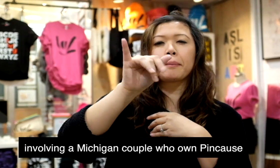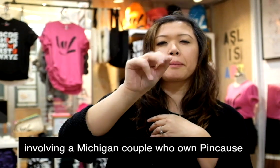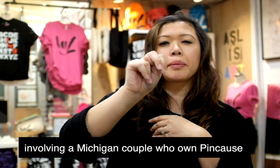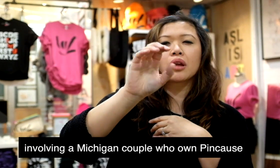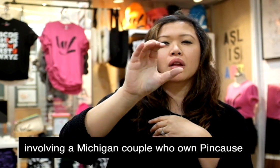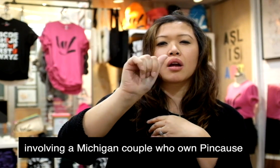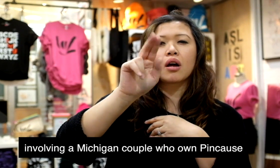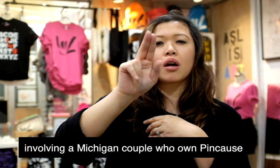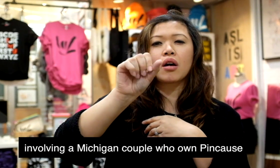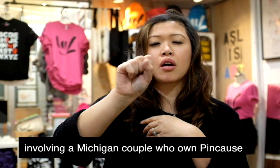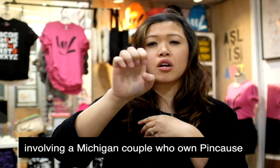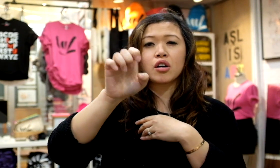Pincause.